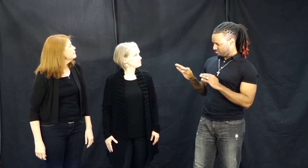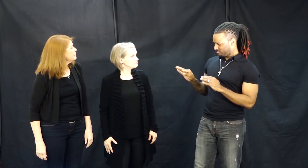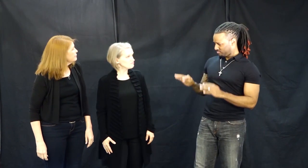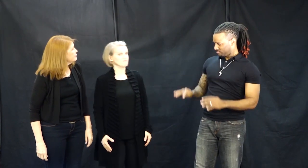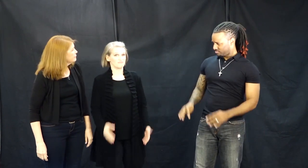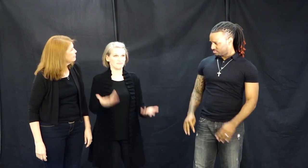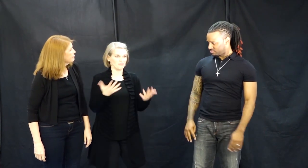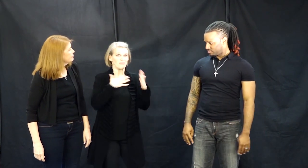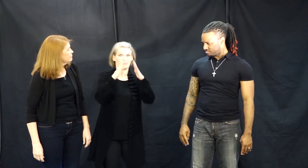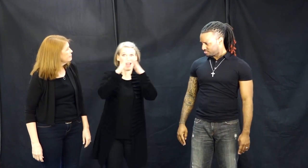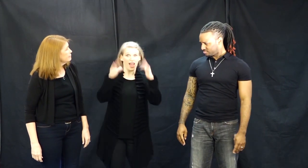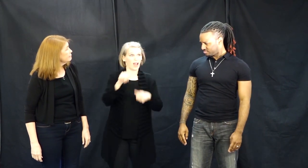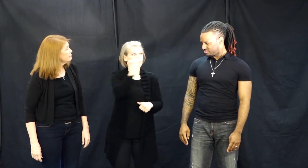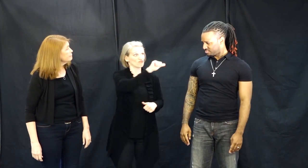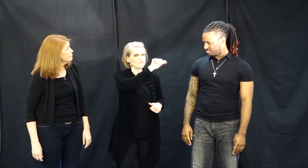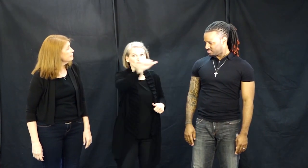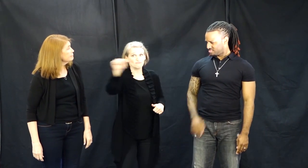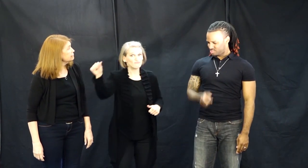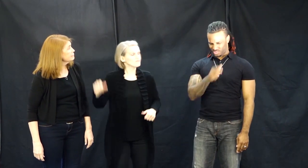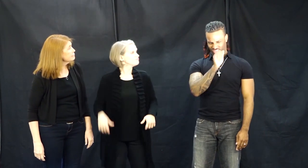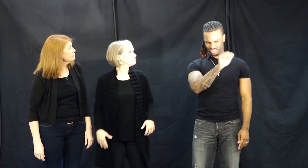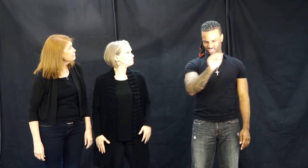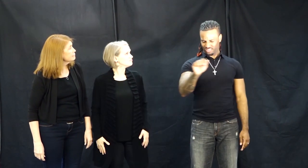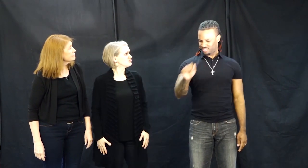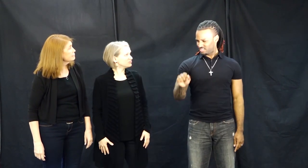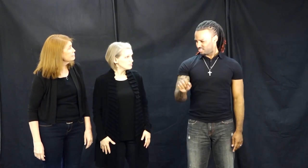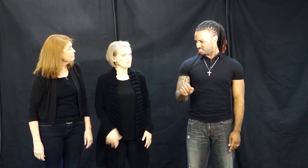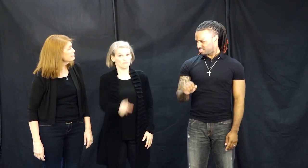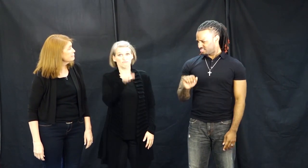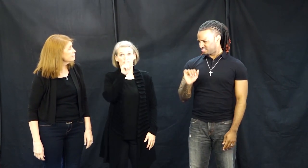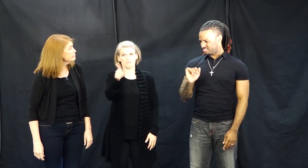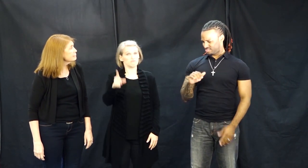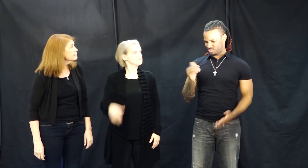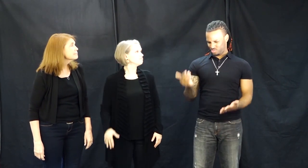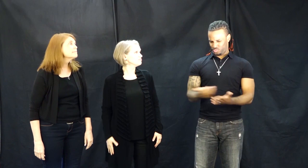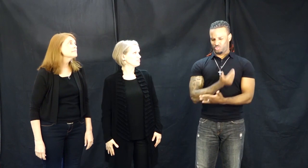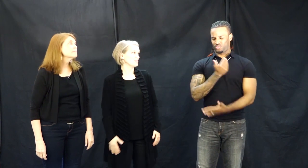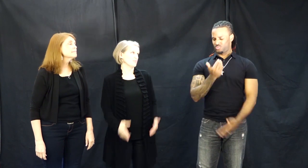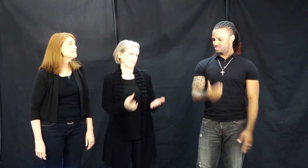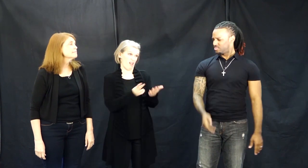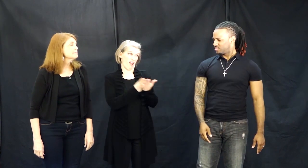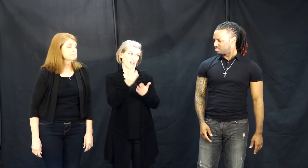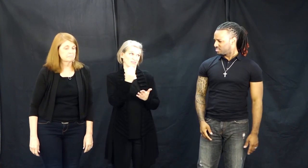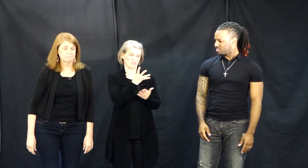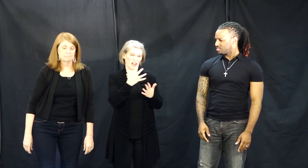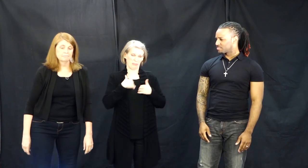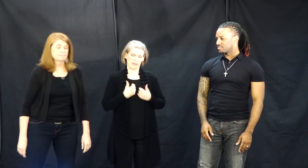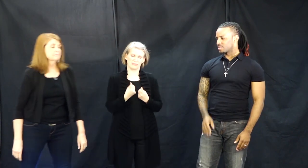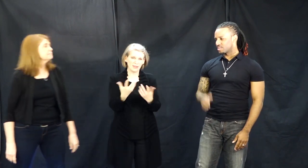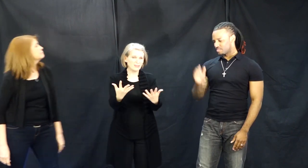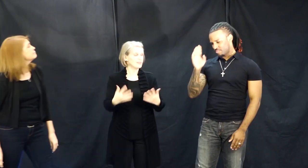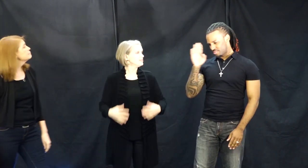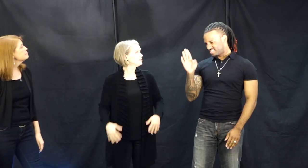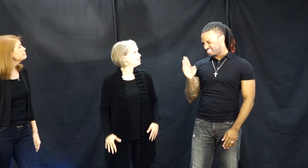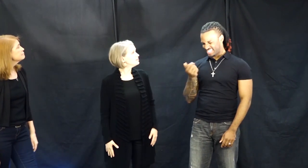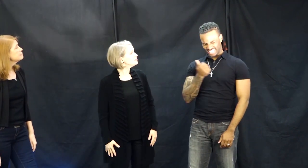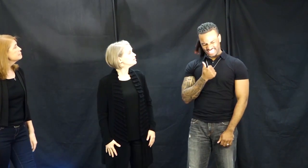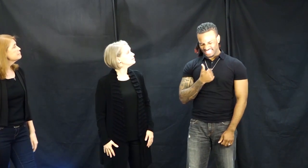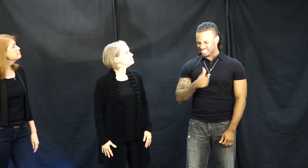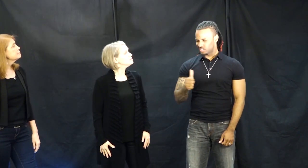I'm going door to door. You're openly campaigning. Sure. That's new. Honestly, it's kind of draining. Burr, Sir. is there anything